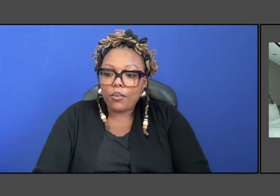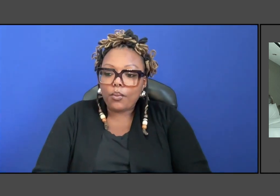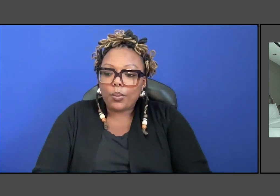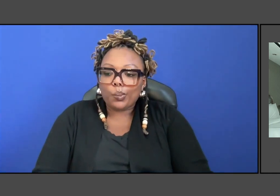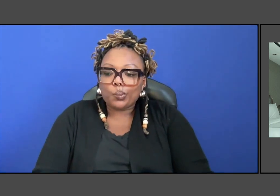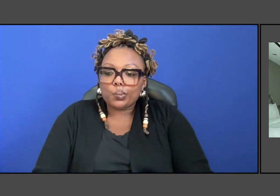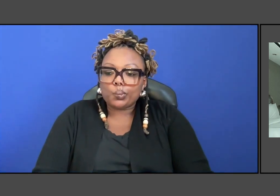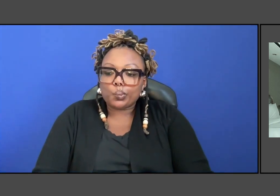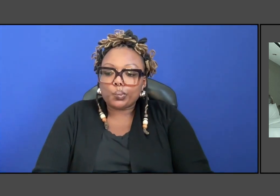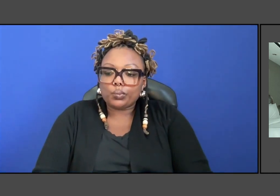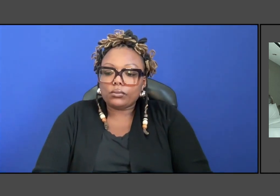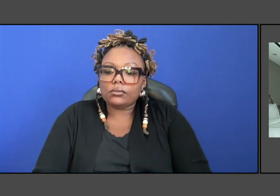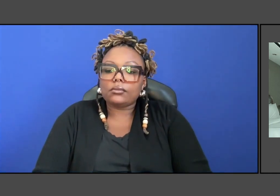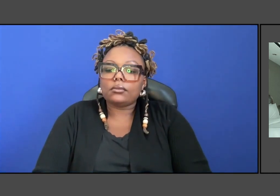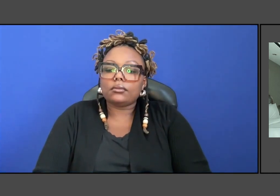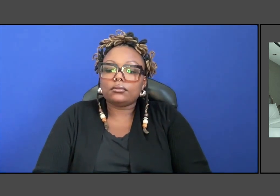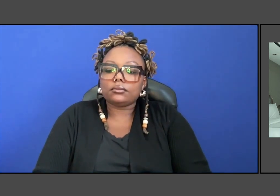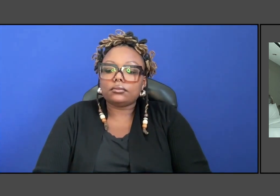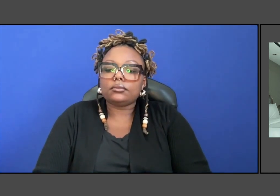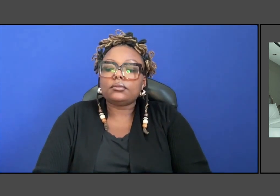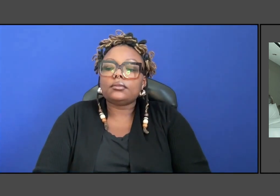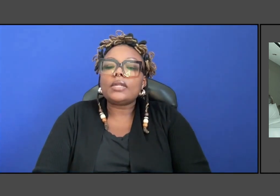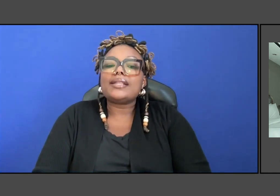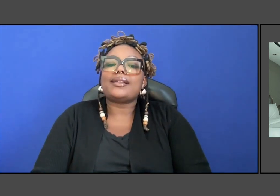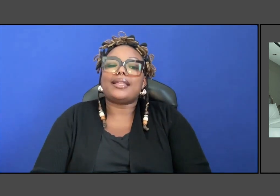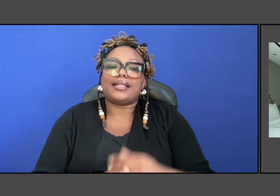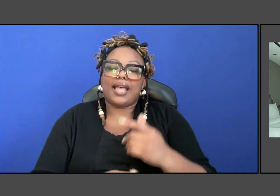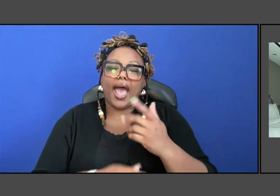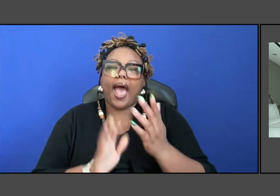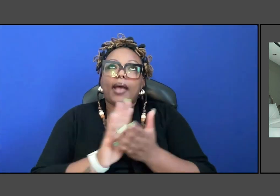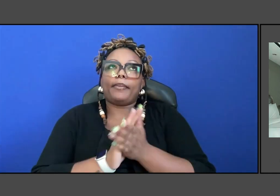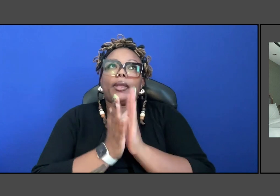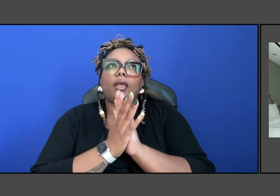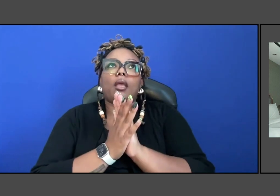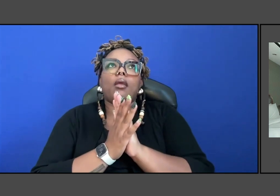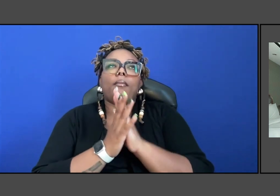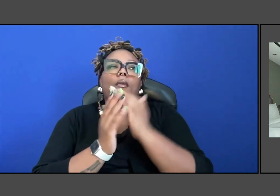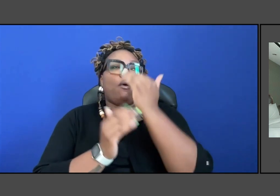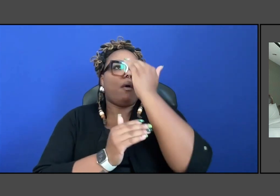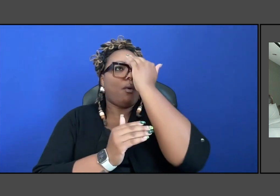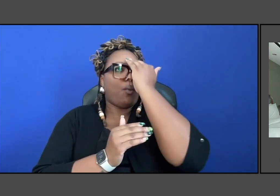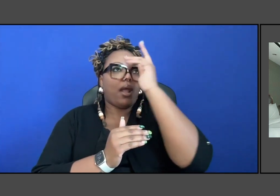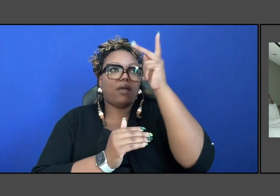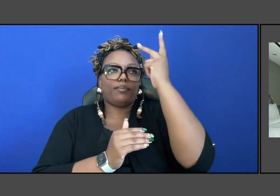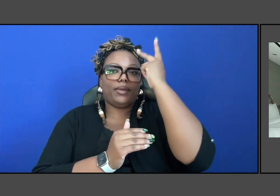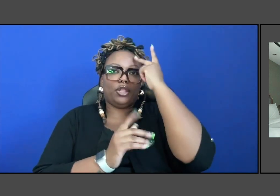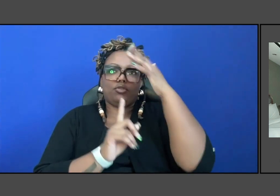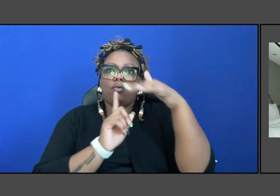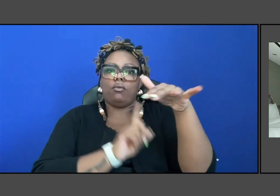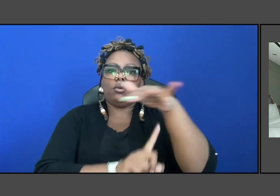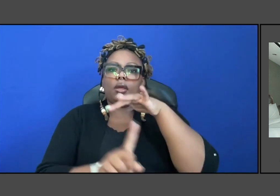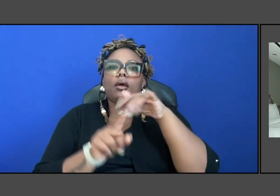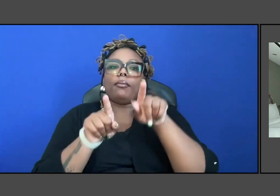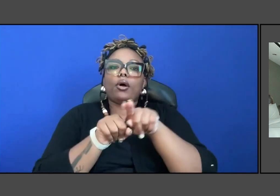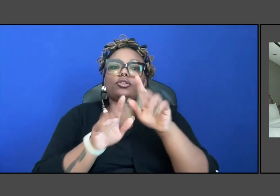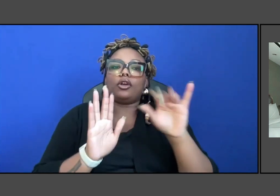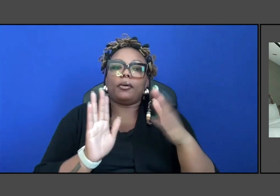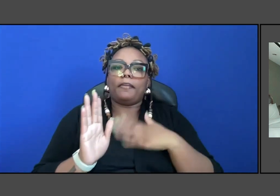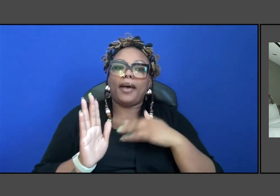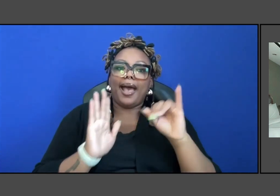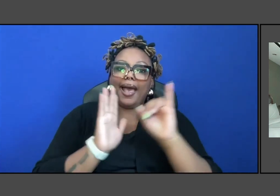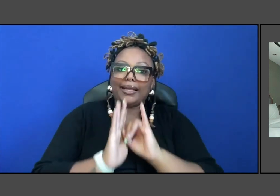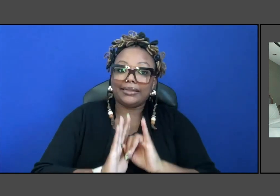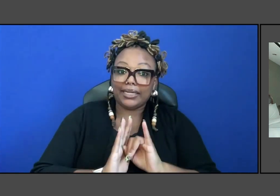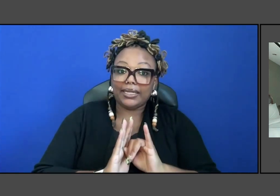how I gained sort of the political consciousness, and also a sense of identity and of place